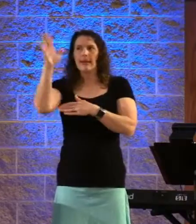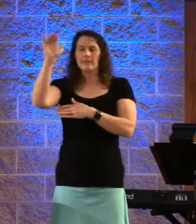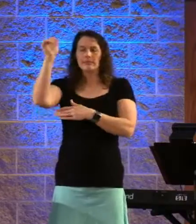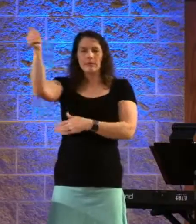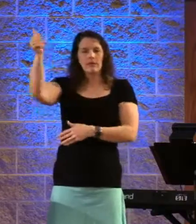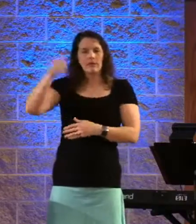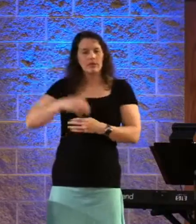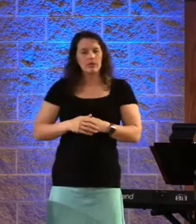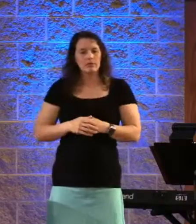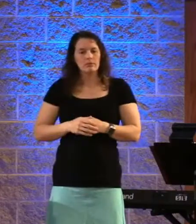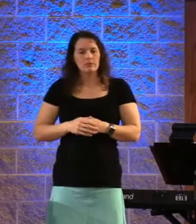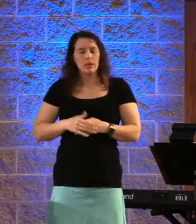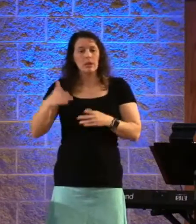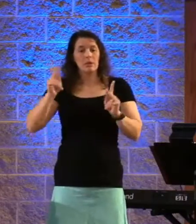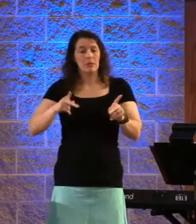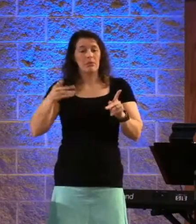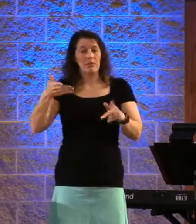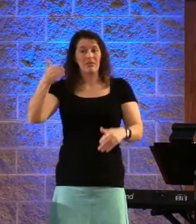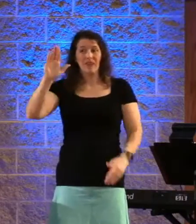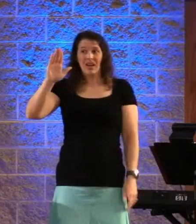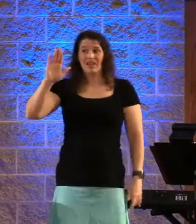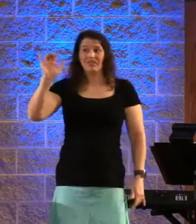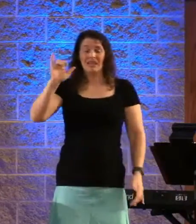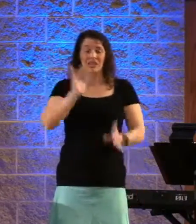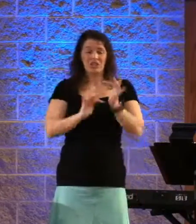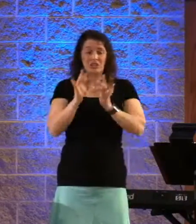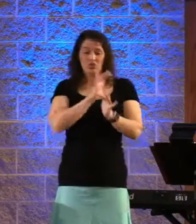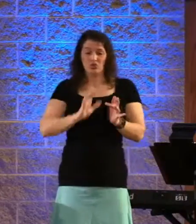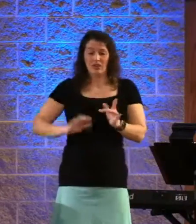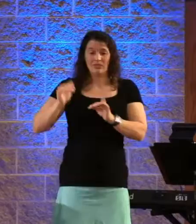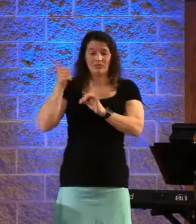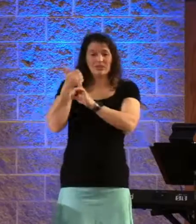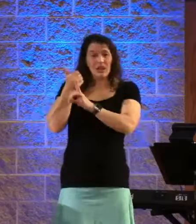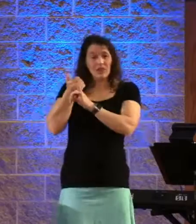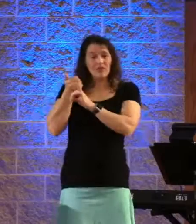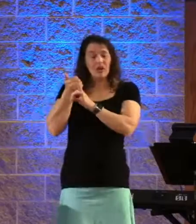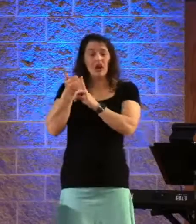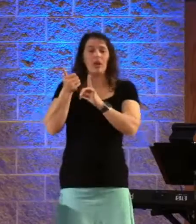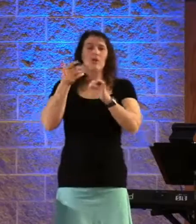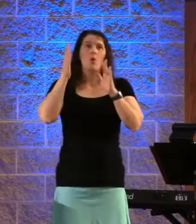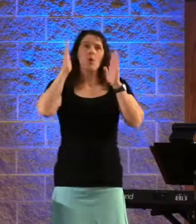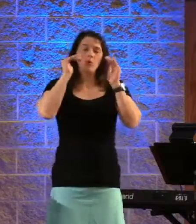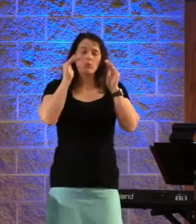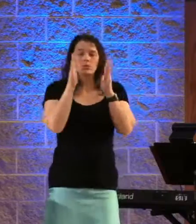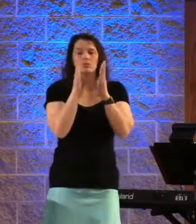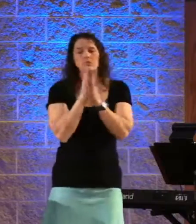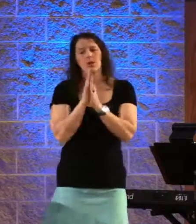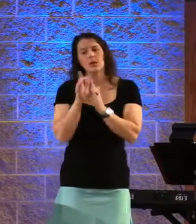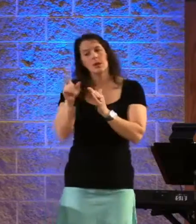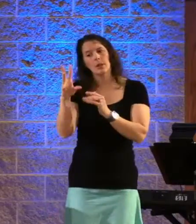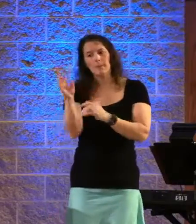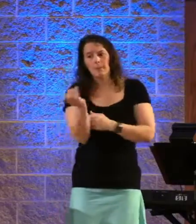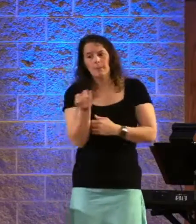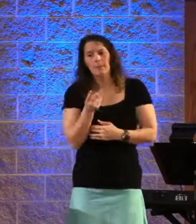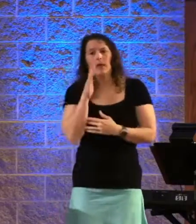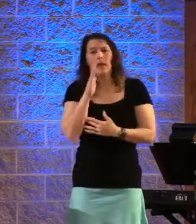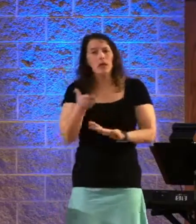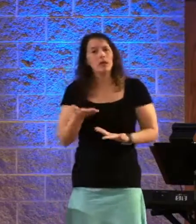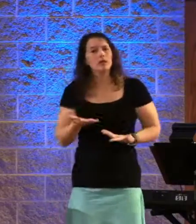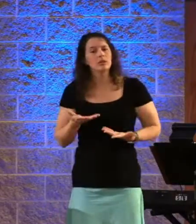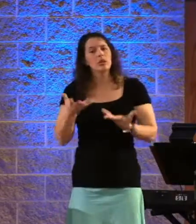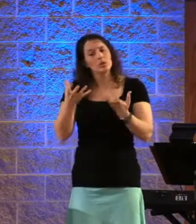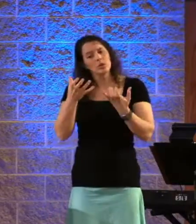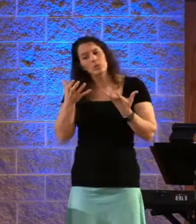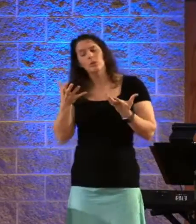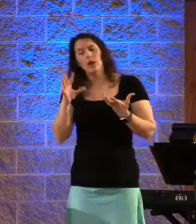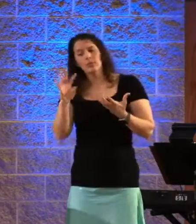Himself, the people of God, like Jesus Christ Himself, are hoping and praying that this person will come back. We